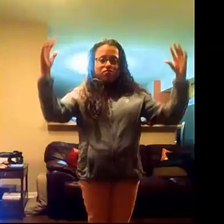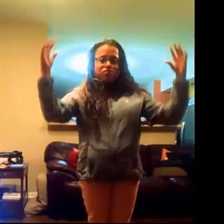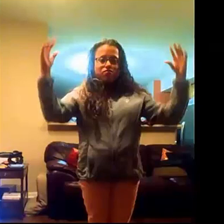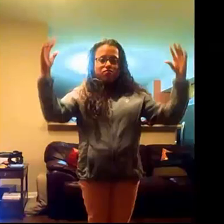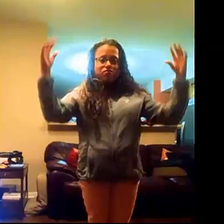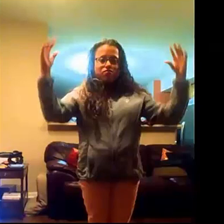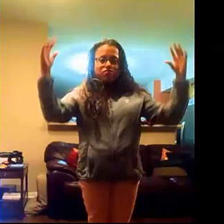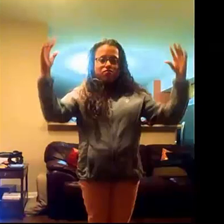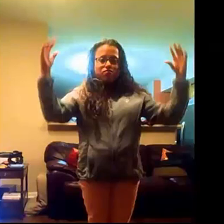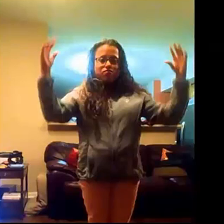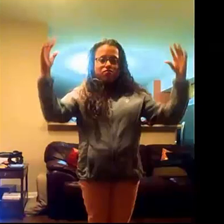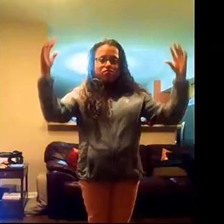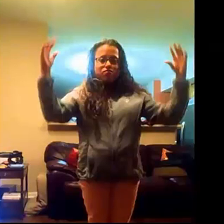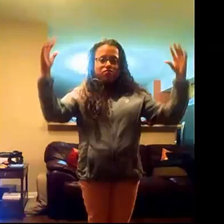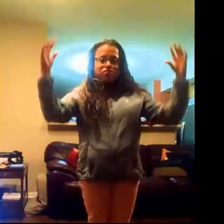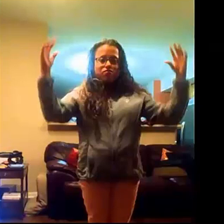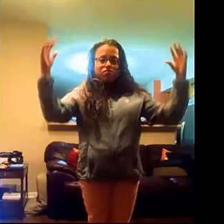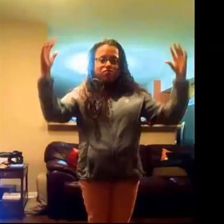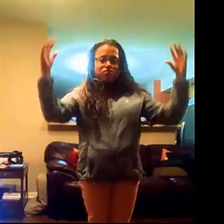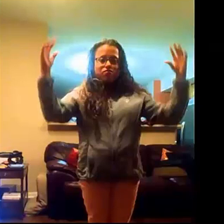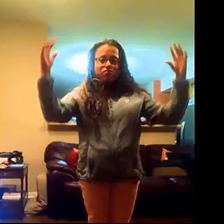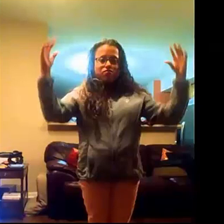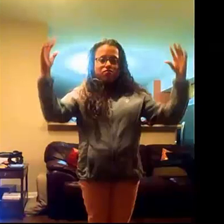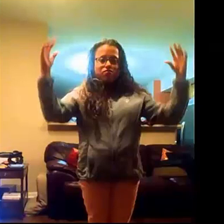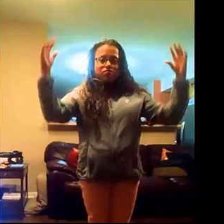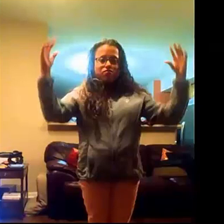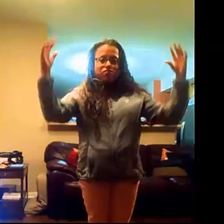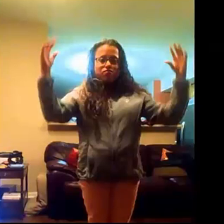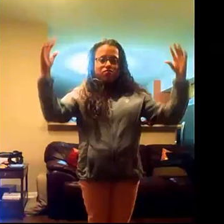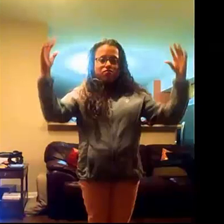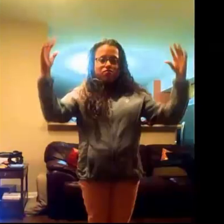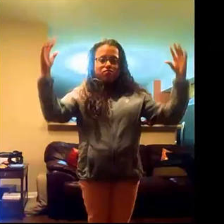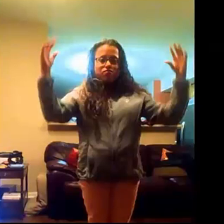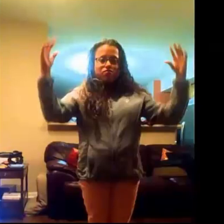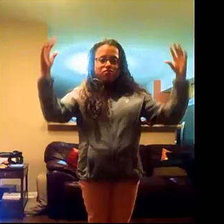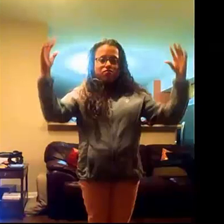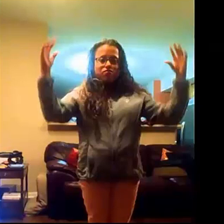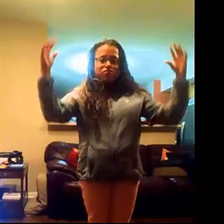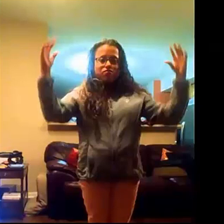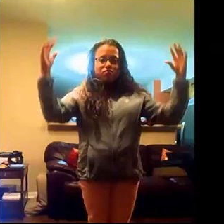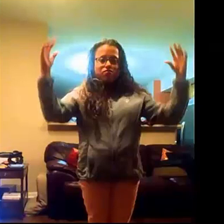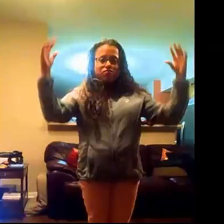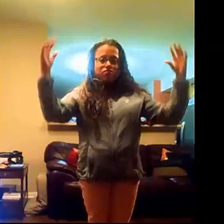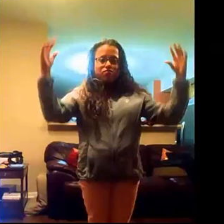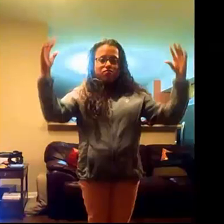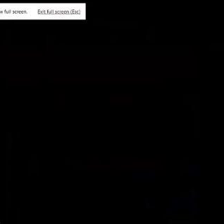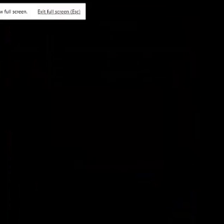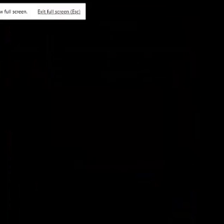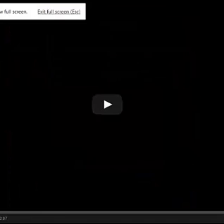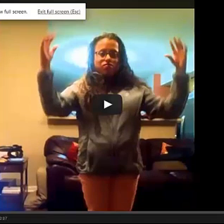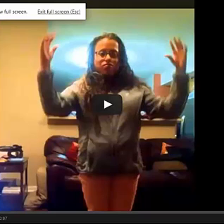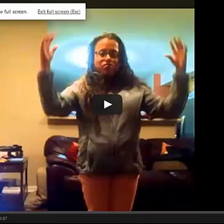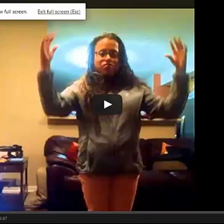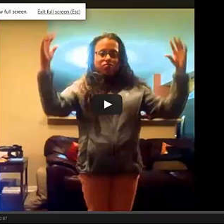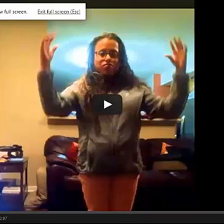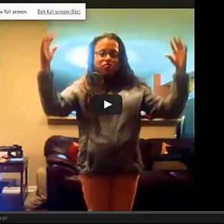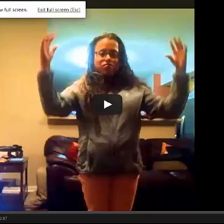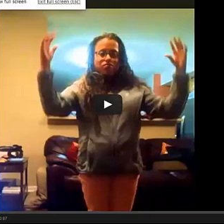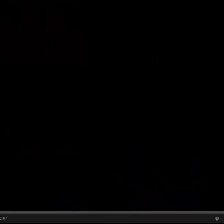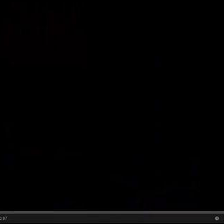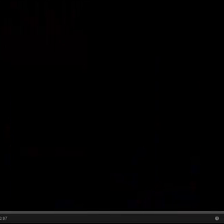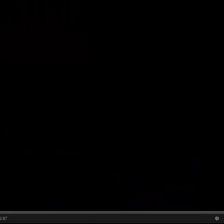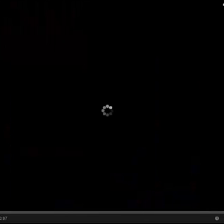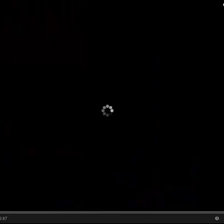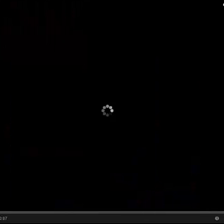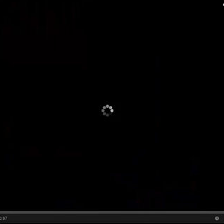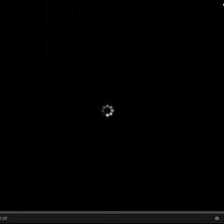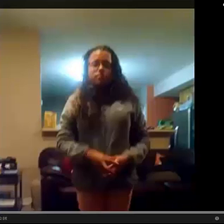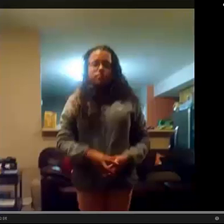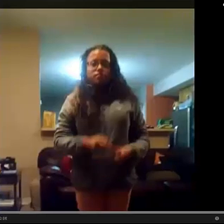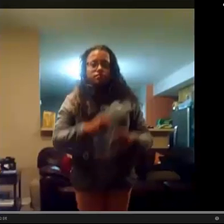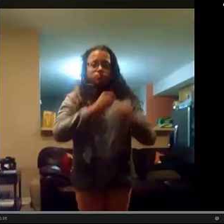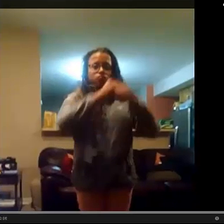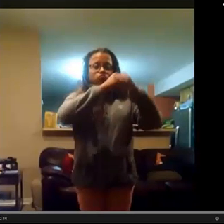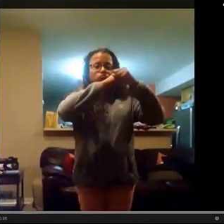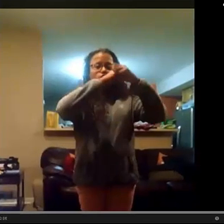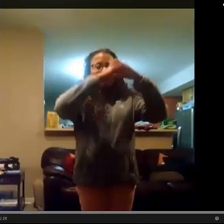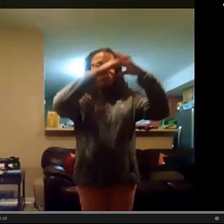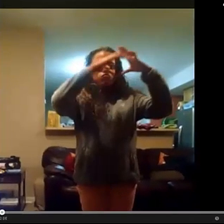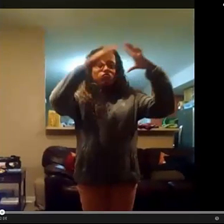And here is my sister. I know it's not the best video, but here's her signing visualization for you. Here it goes. Ready? Here she